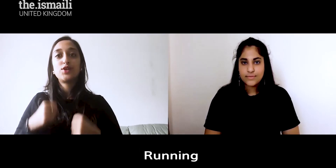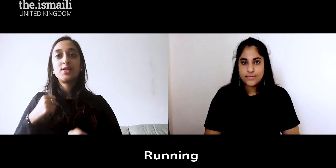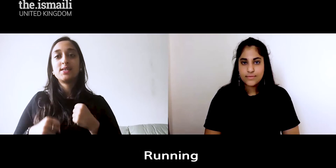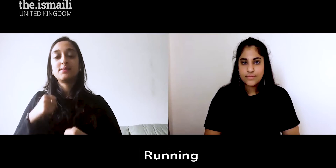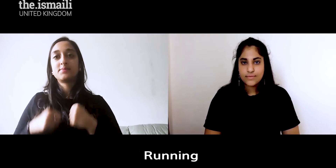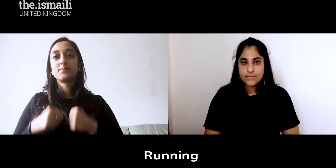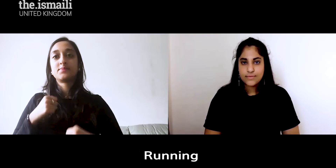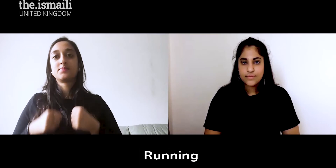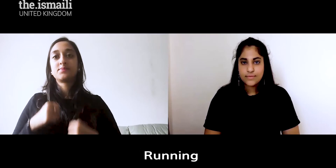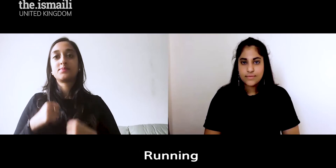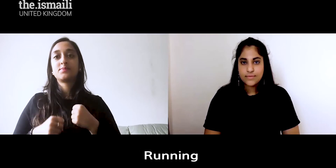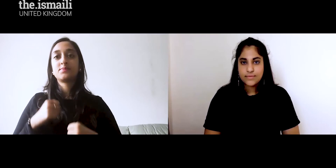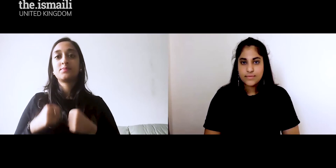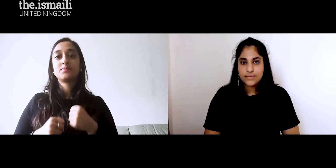Running.